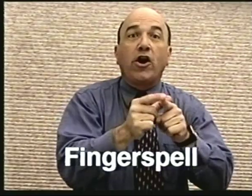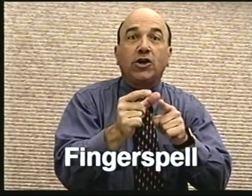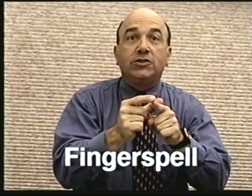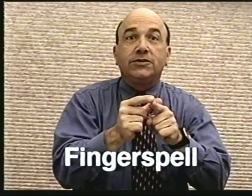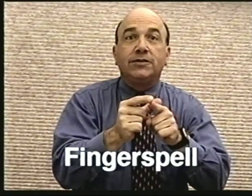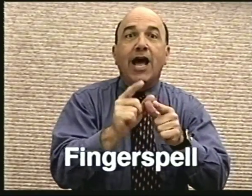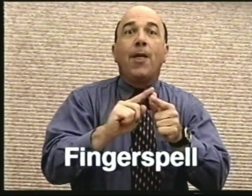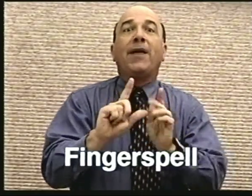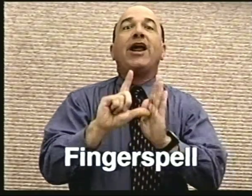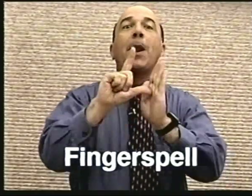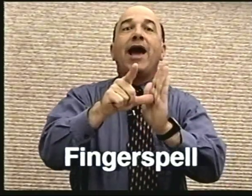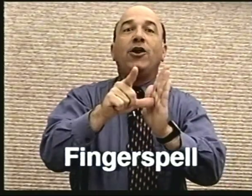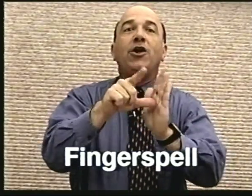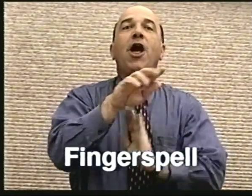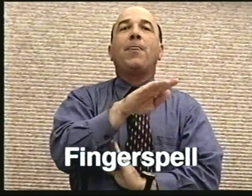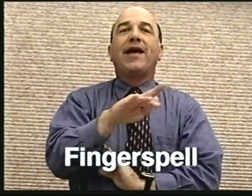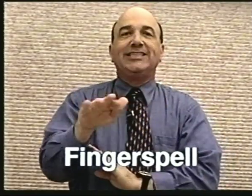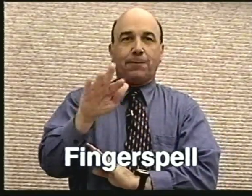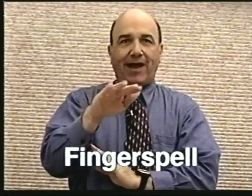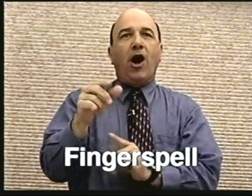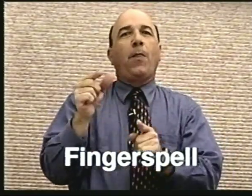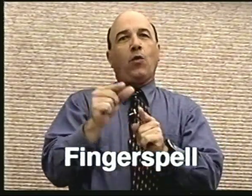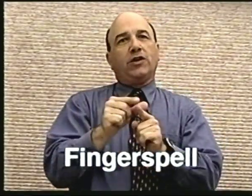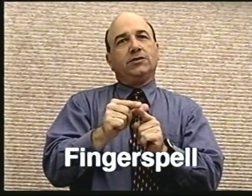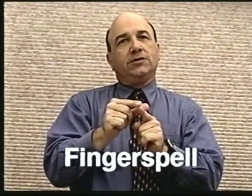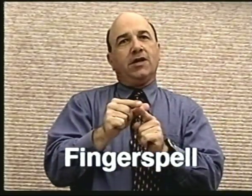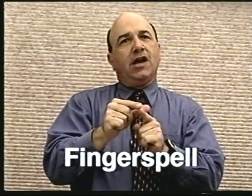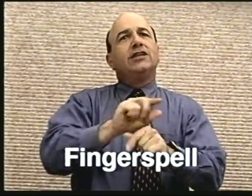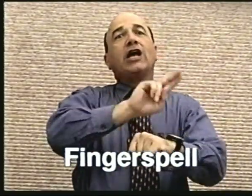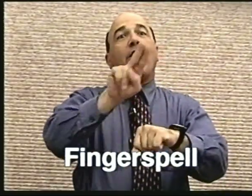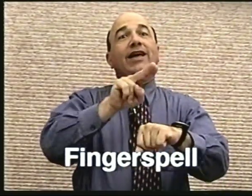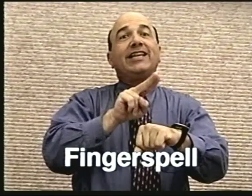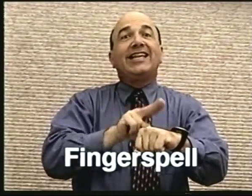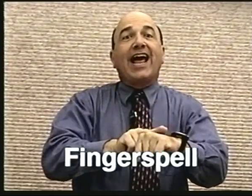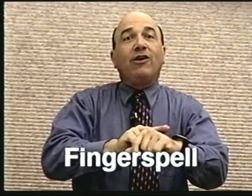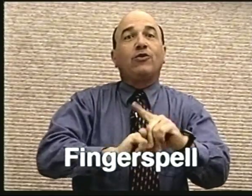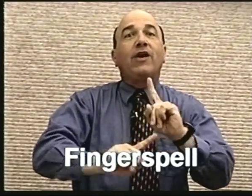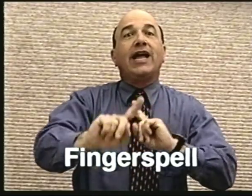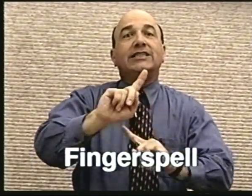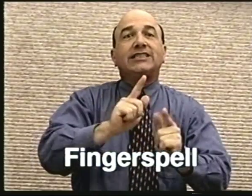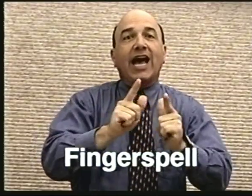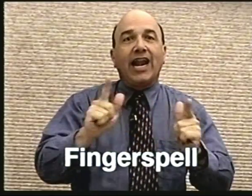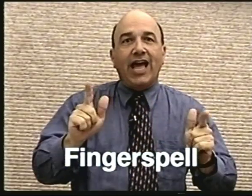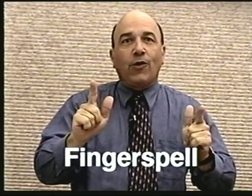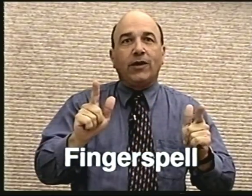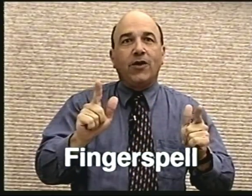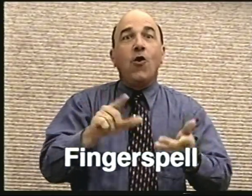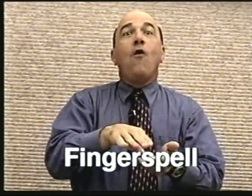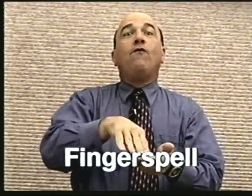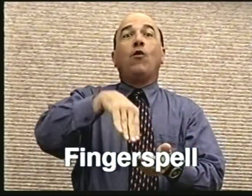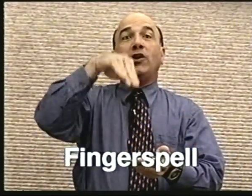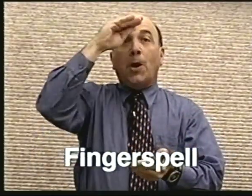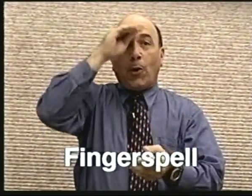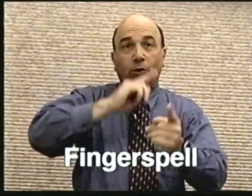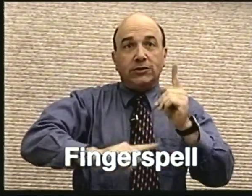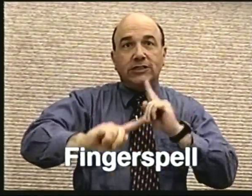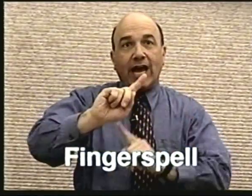words, then later they spell the word. So it's natural in sign language for you to learn